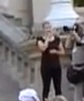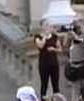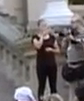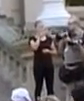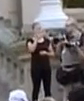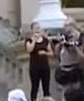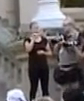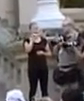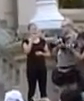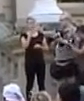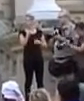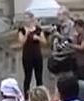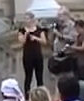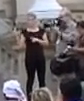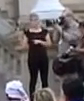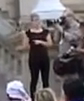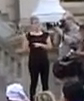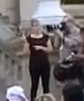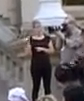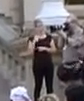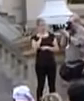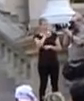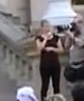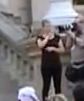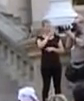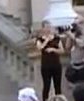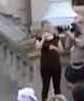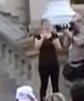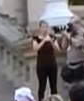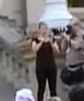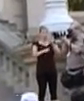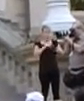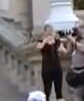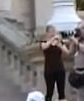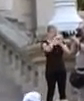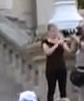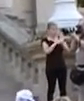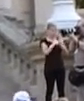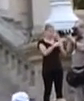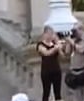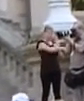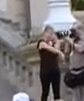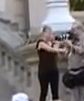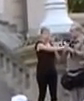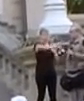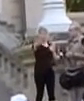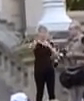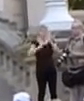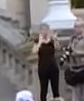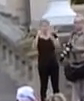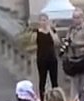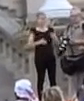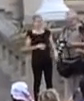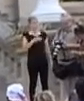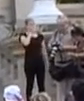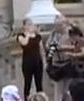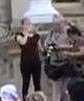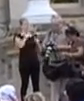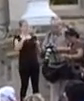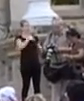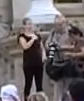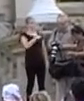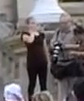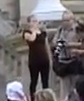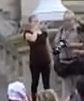Byram. We represent 180,000 people in this state, and all of your voices were muted when our voices were